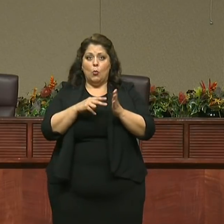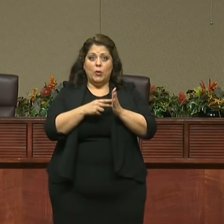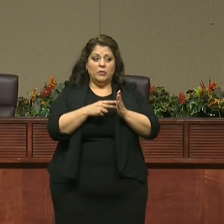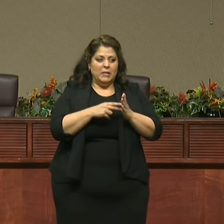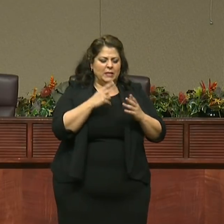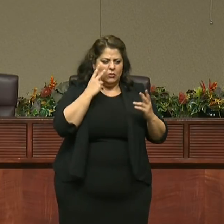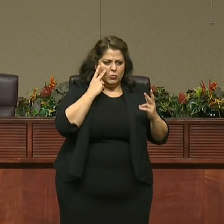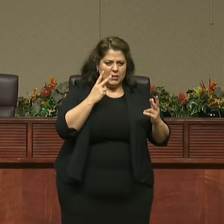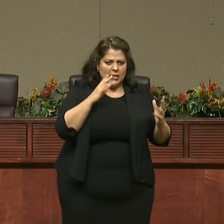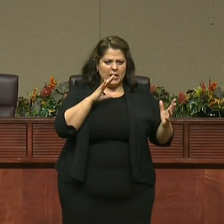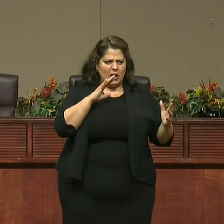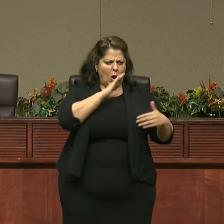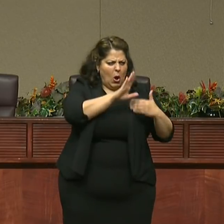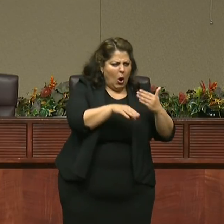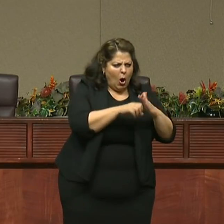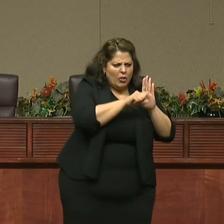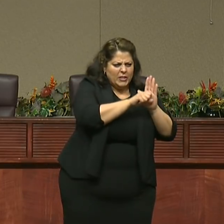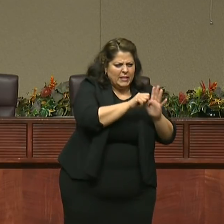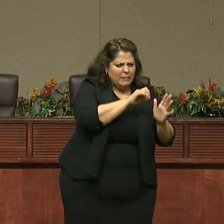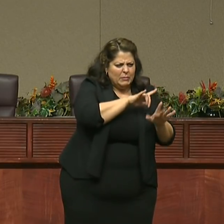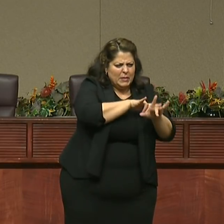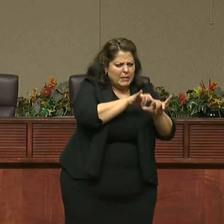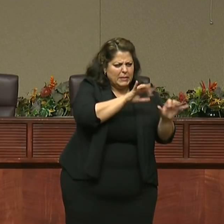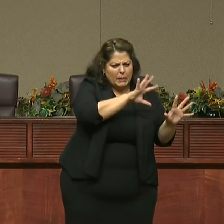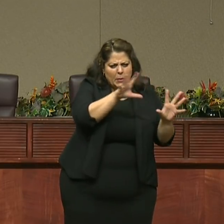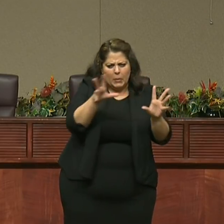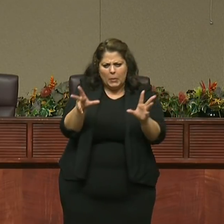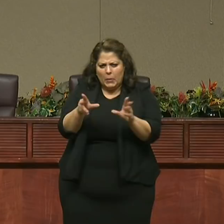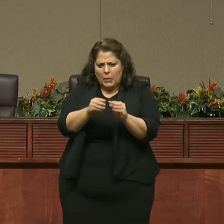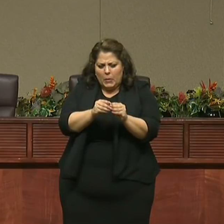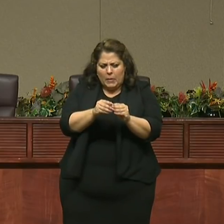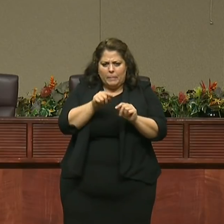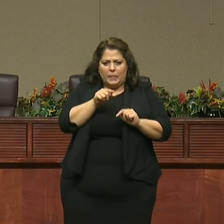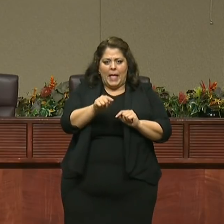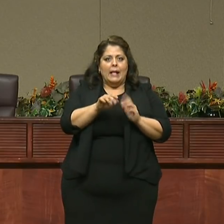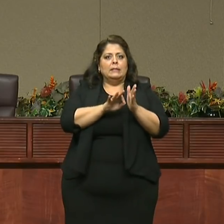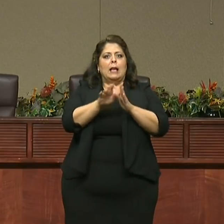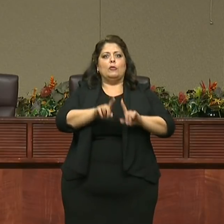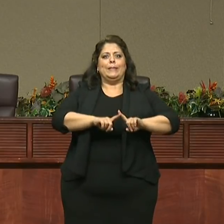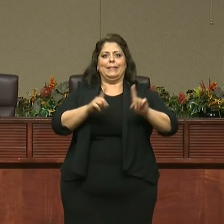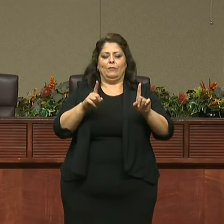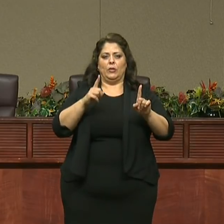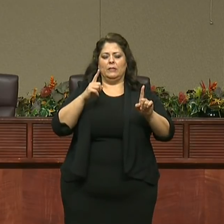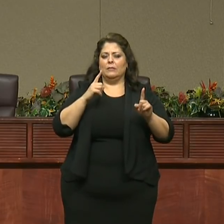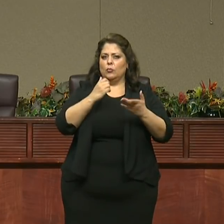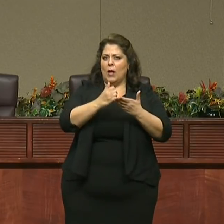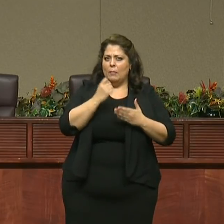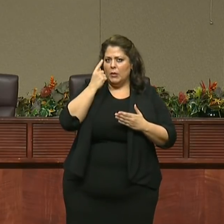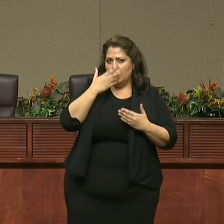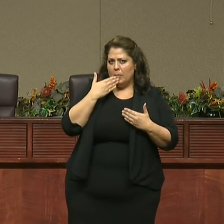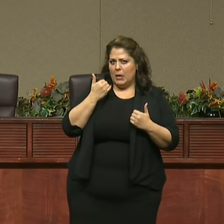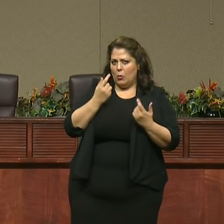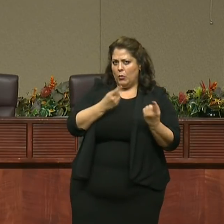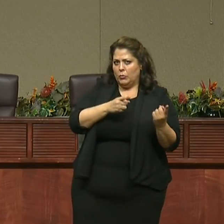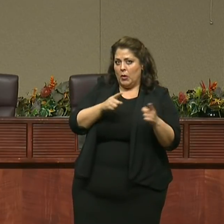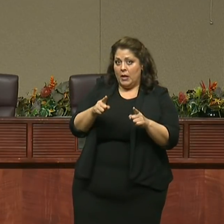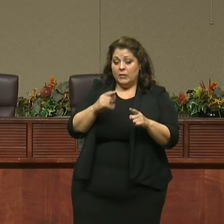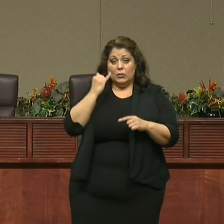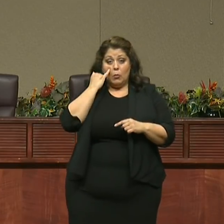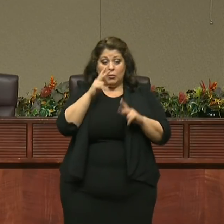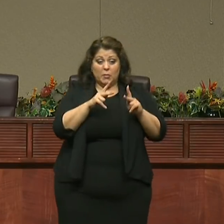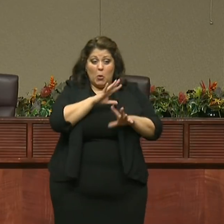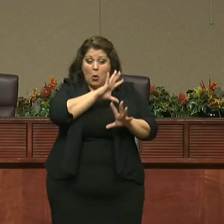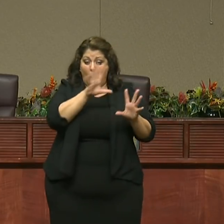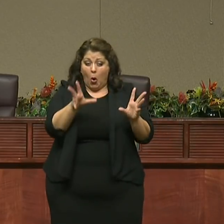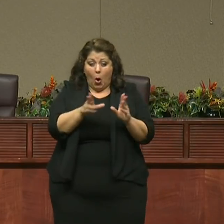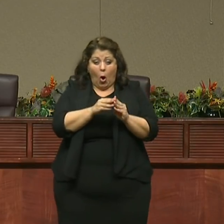once. And those are counted a little bit different because it gives you a better idea. For those who have all the symptoms at once,